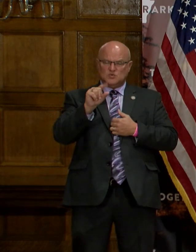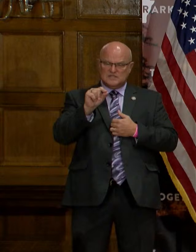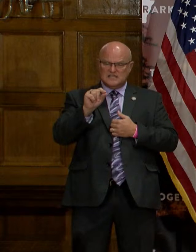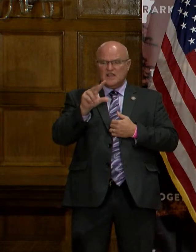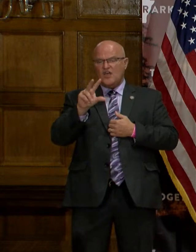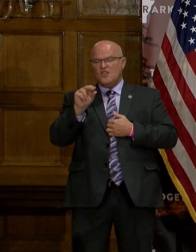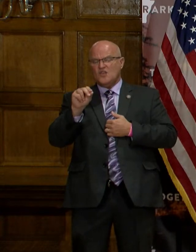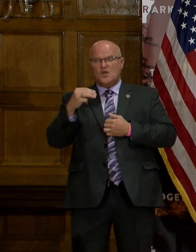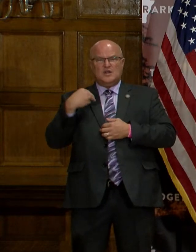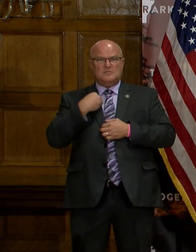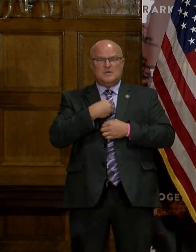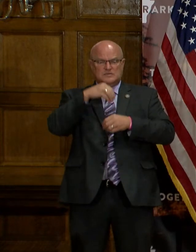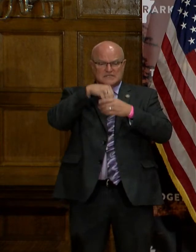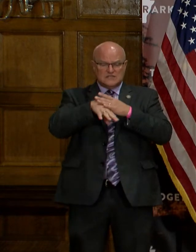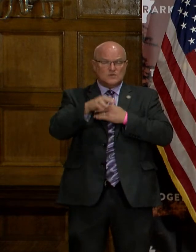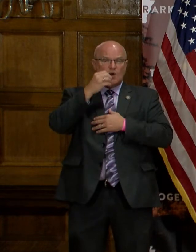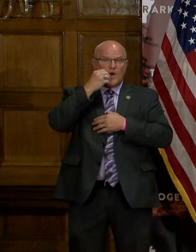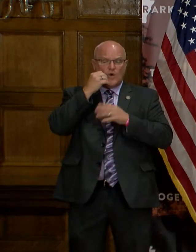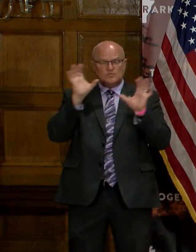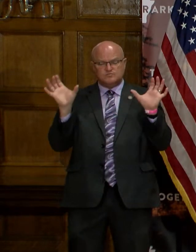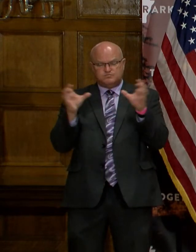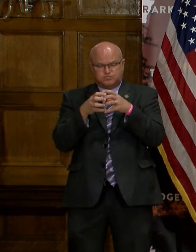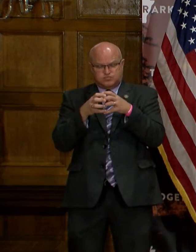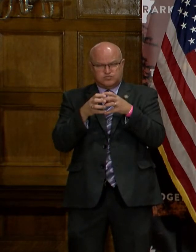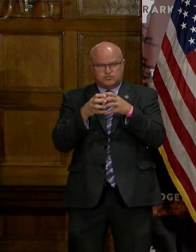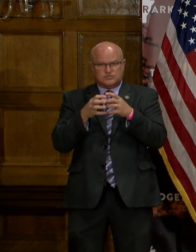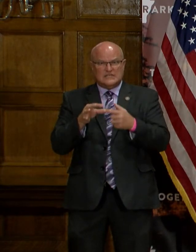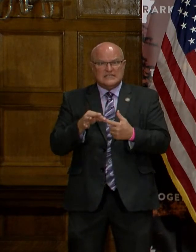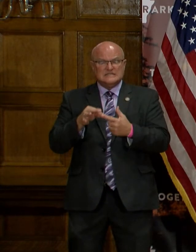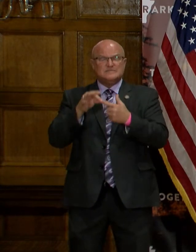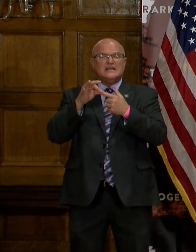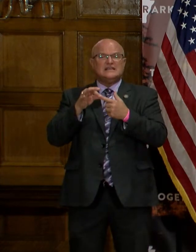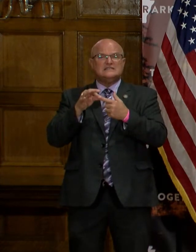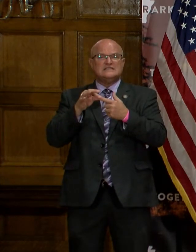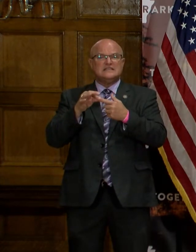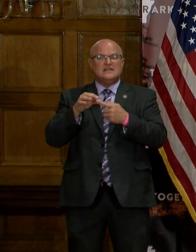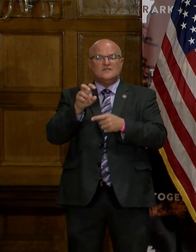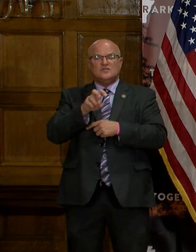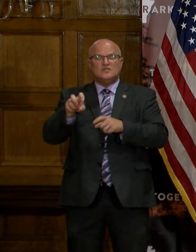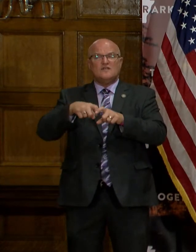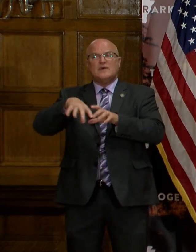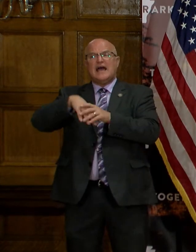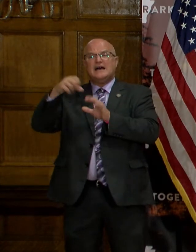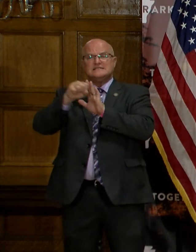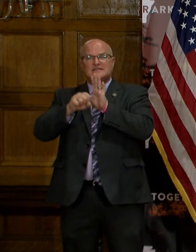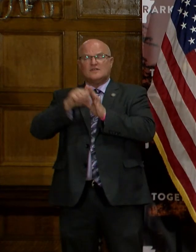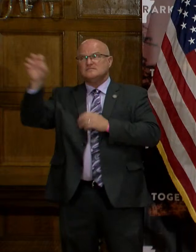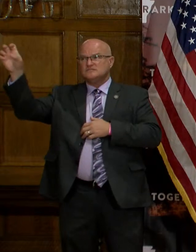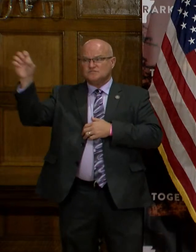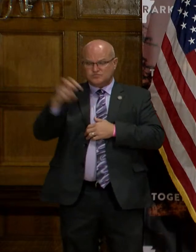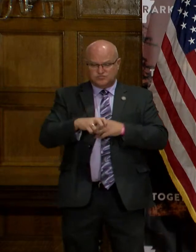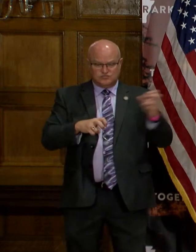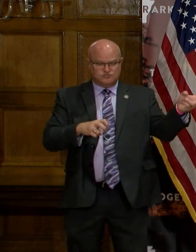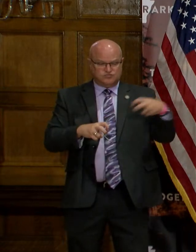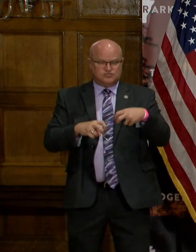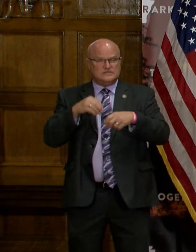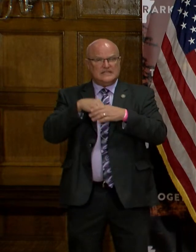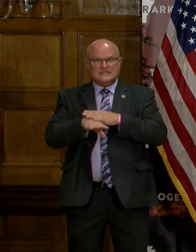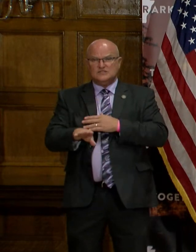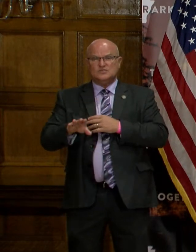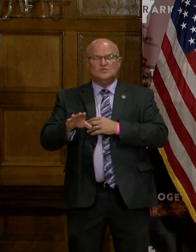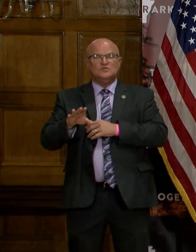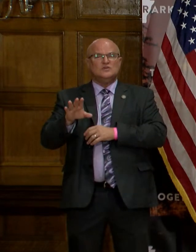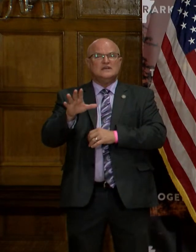members into a home, especially if you're traveling from regions outside of Arkansas, into